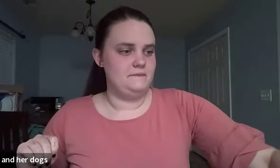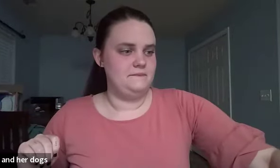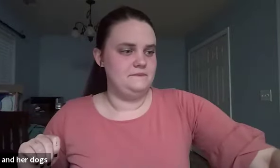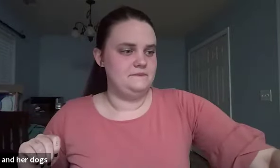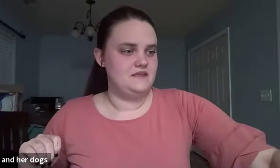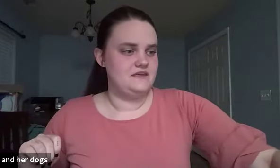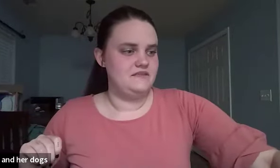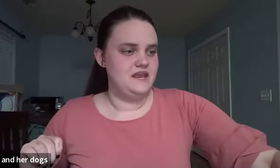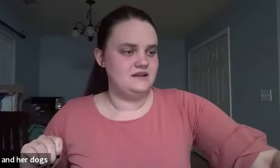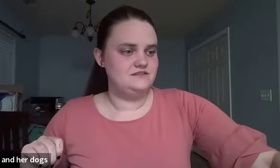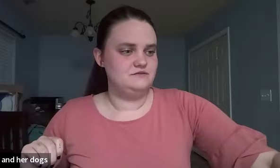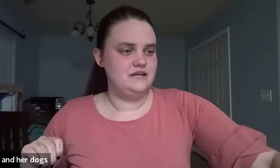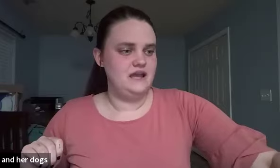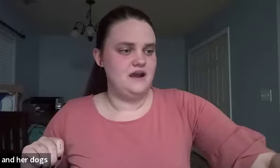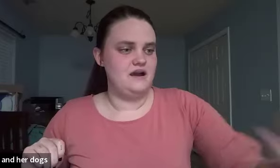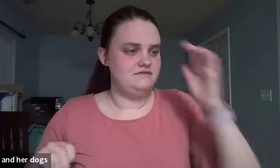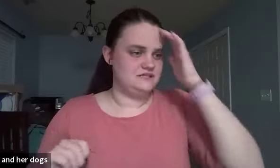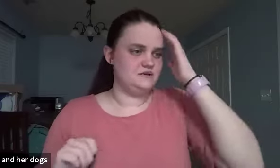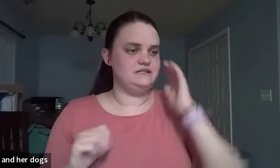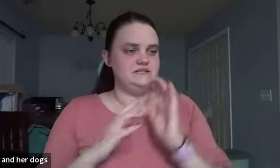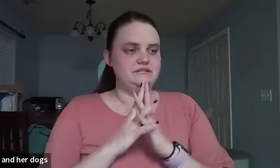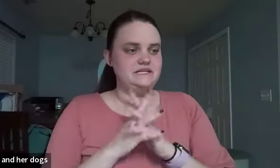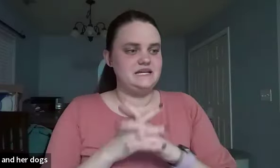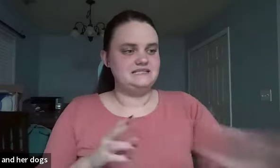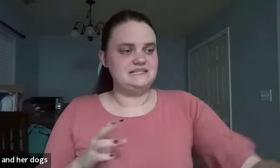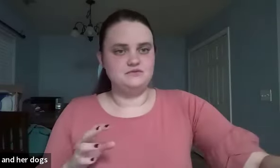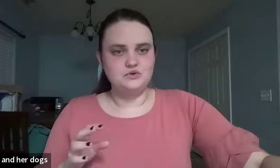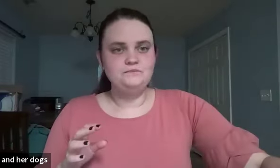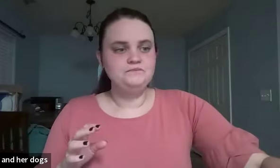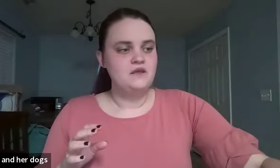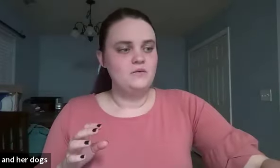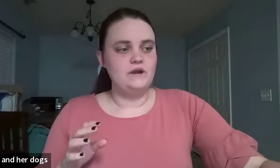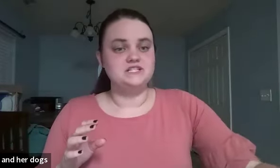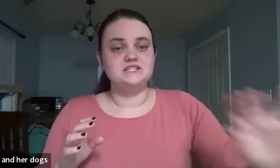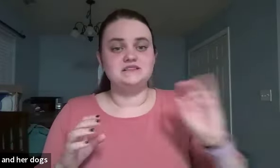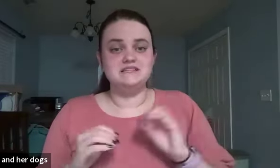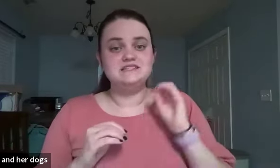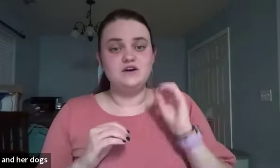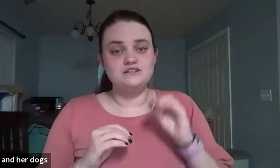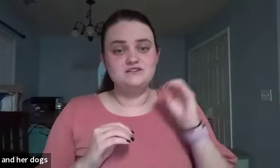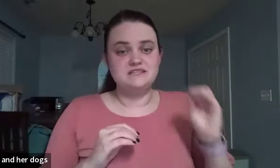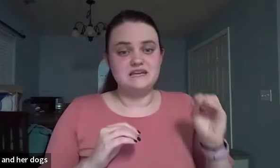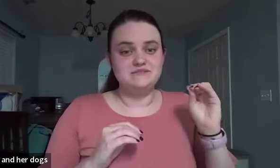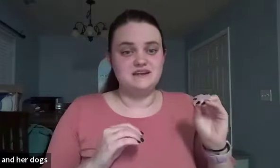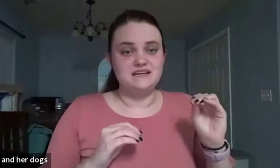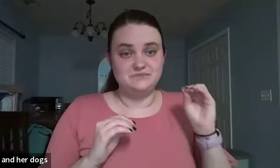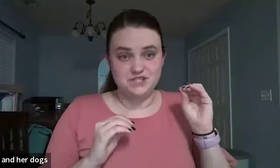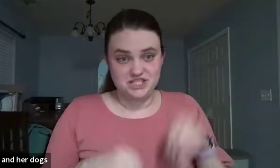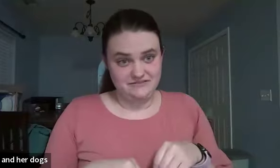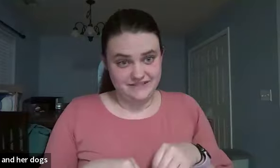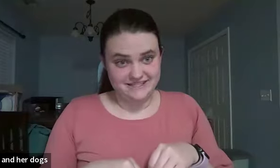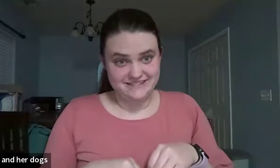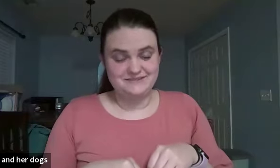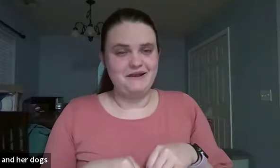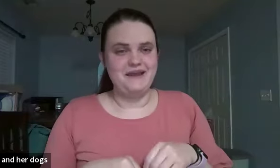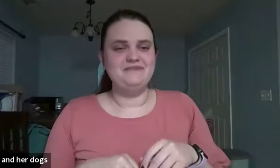Okay. The next one we have is going to be devil, which this is also the same sign as mischievous,